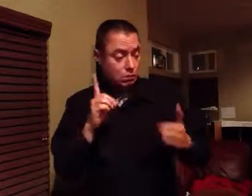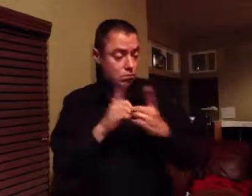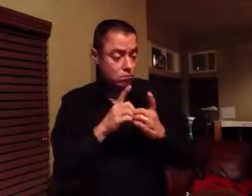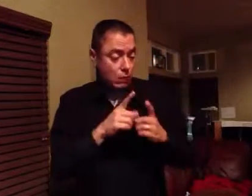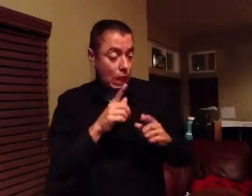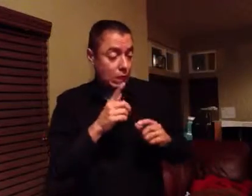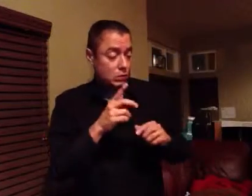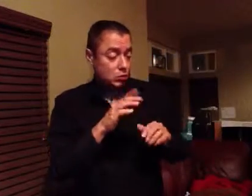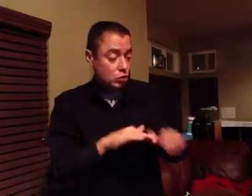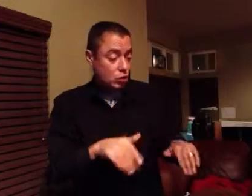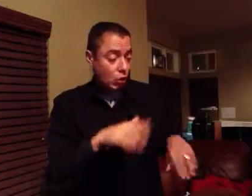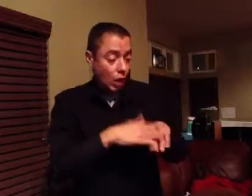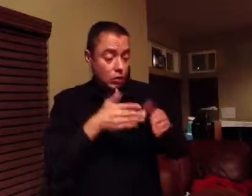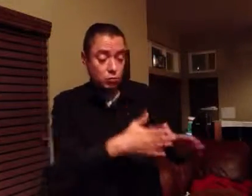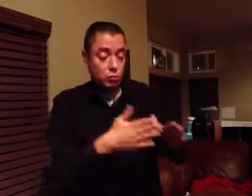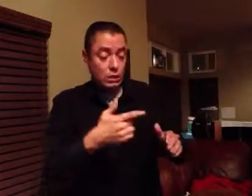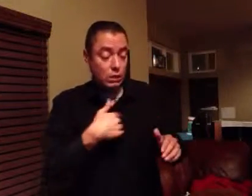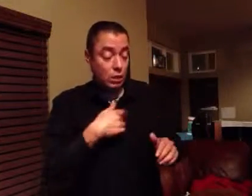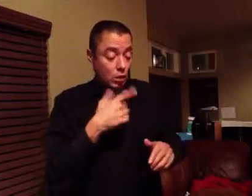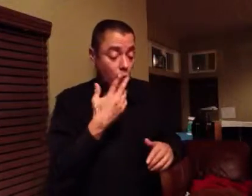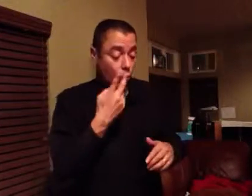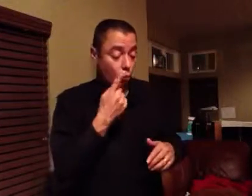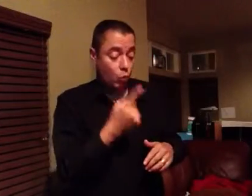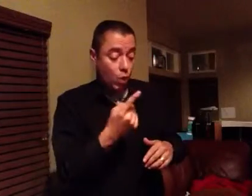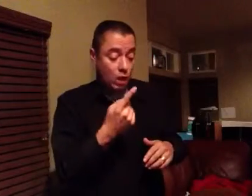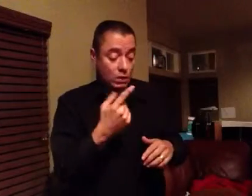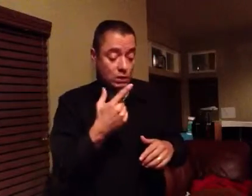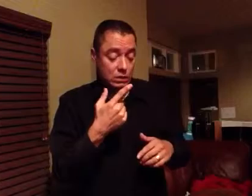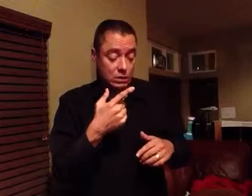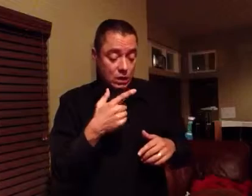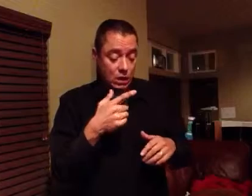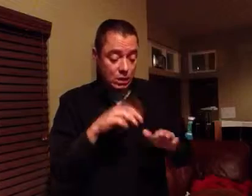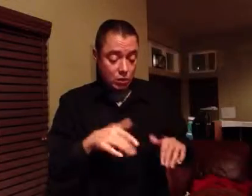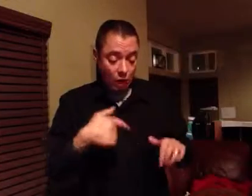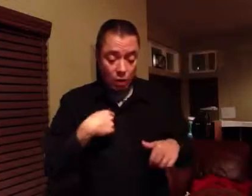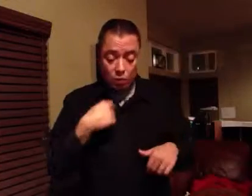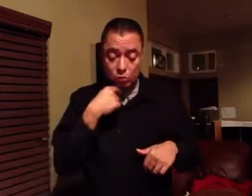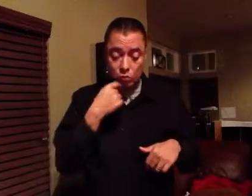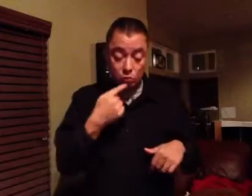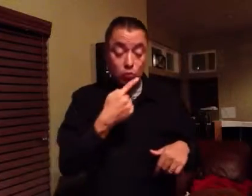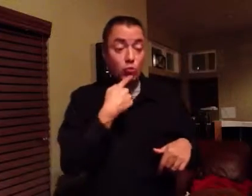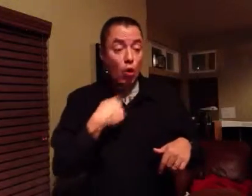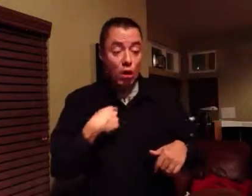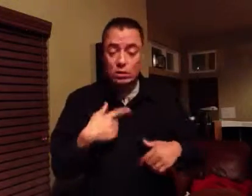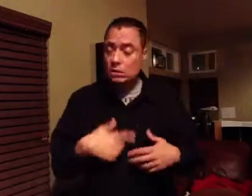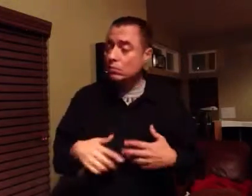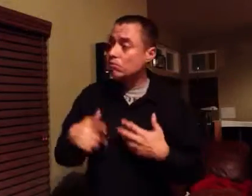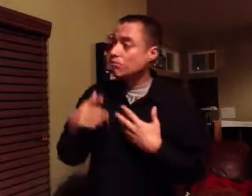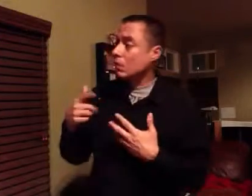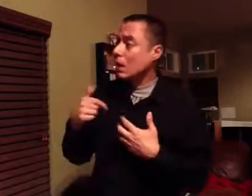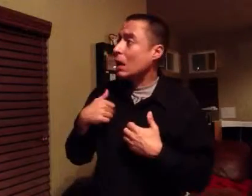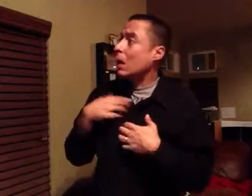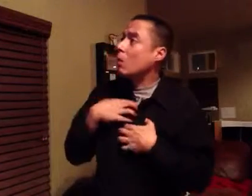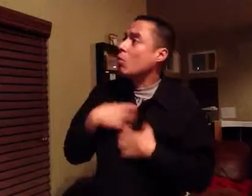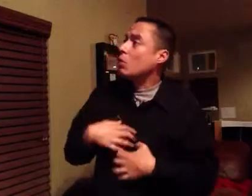child told us. I wish I was rich. And if I were, I would give all the street